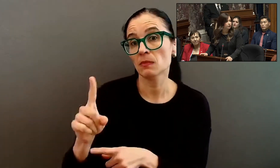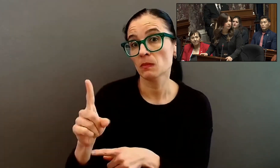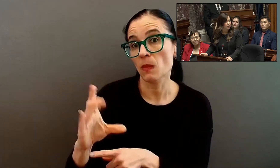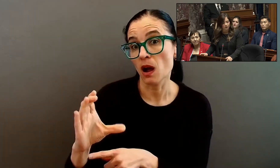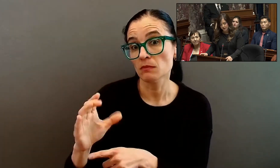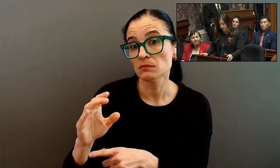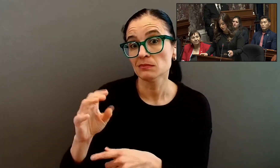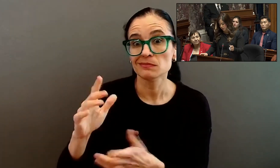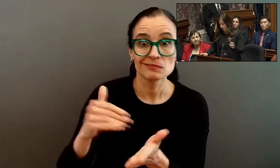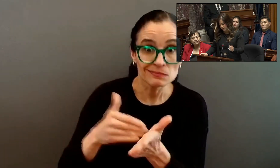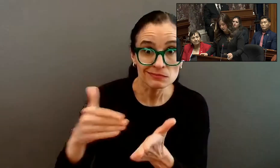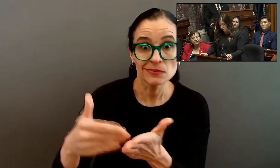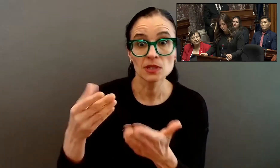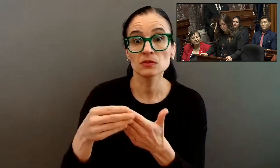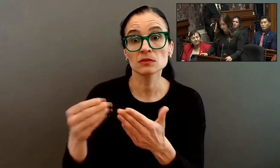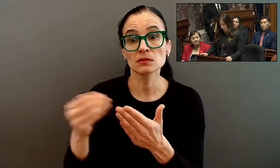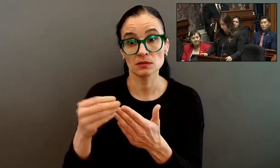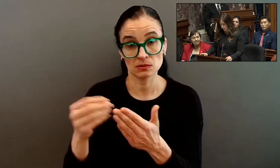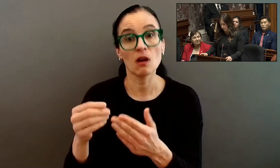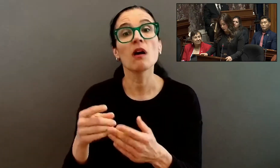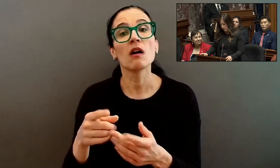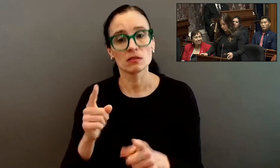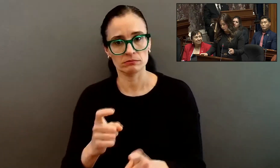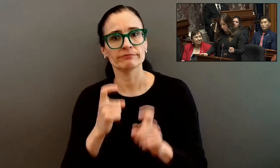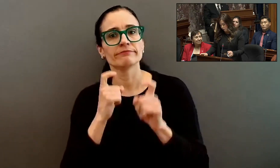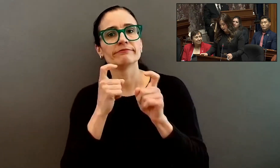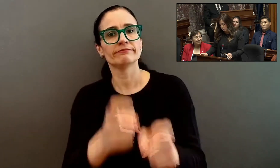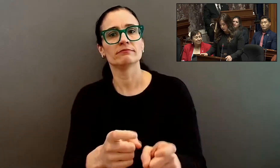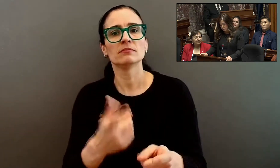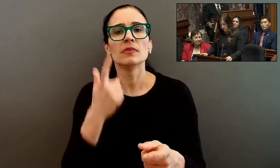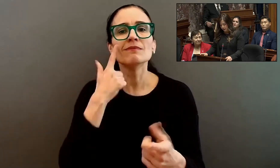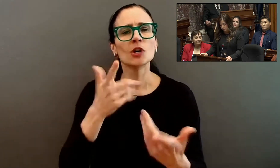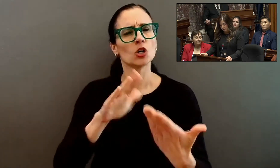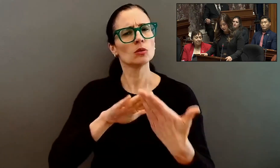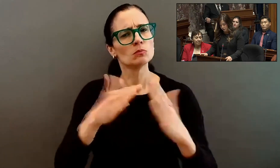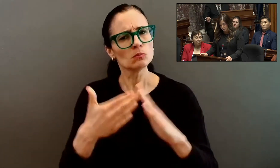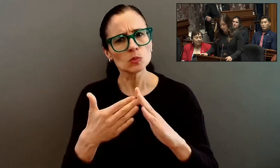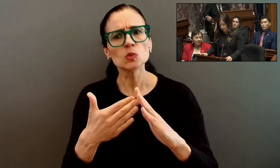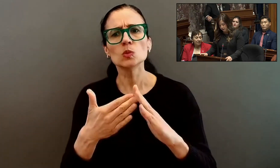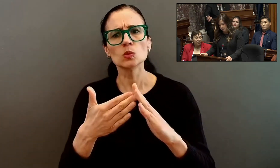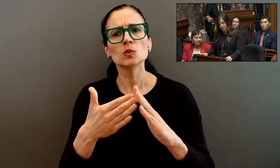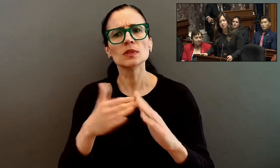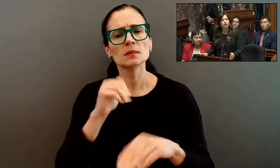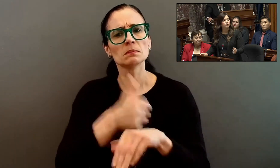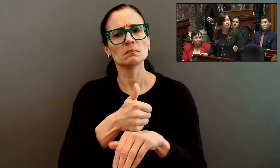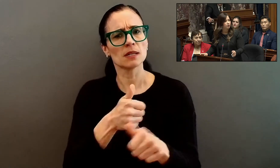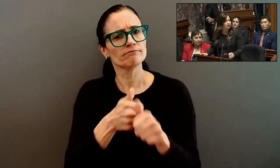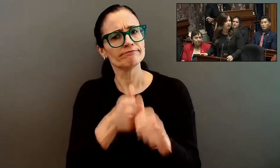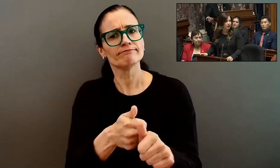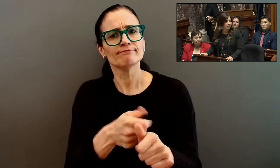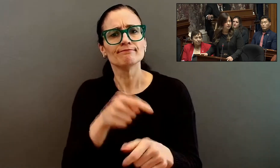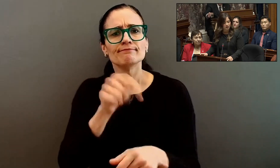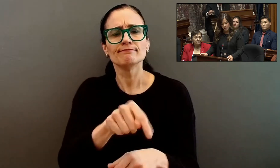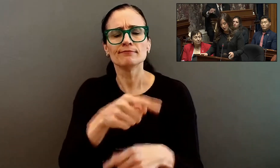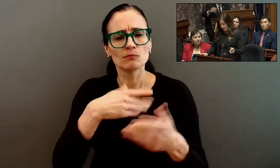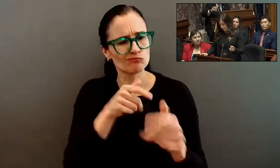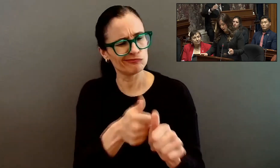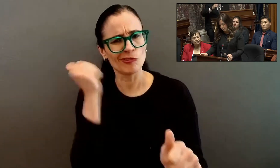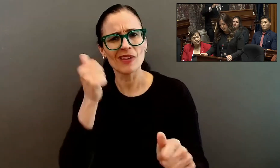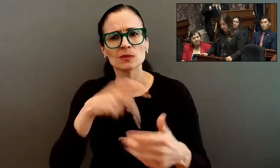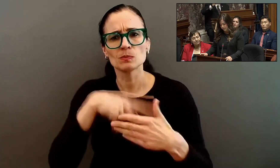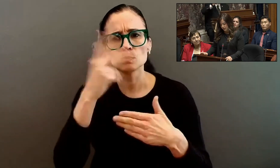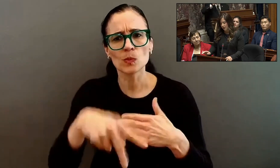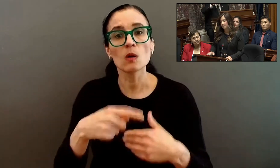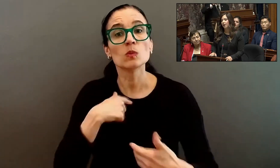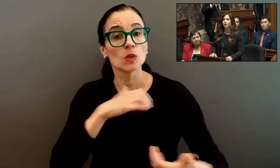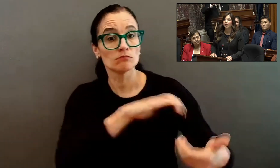partnering officers with mental health professionals through mobile integrated crisis response teams because we recognize that